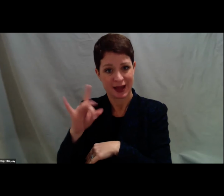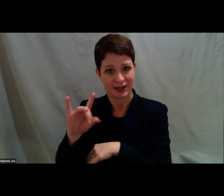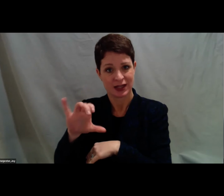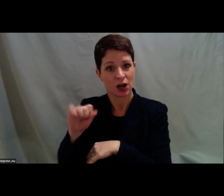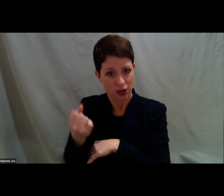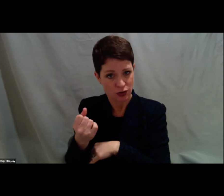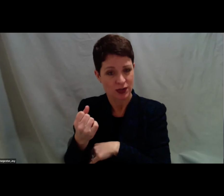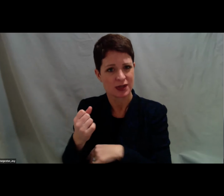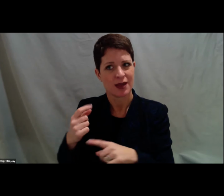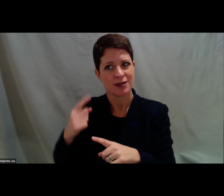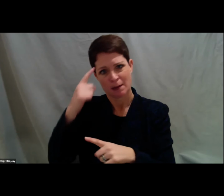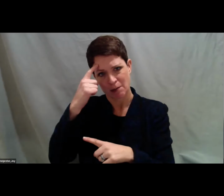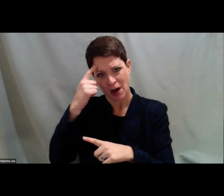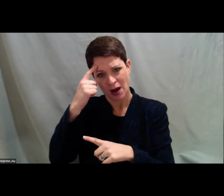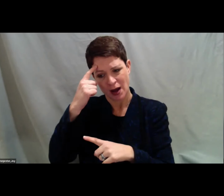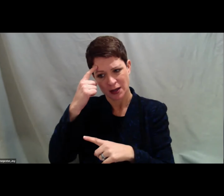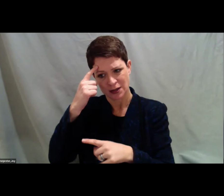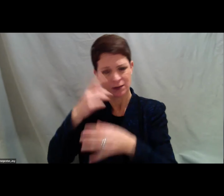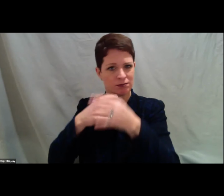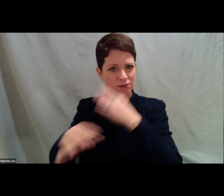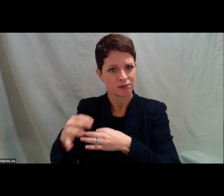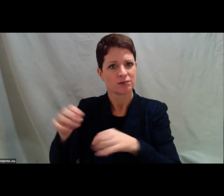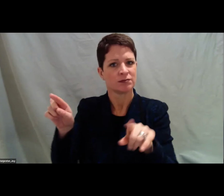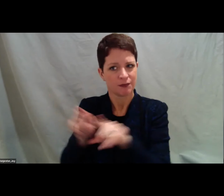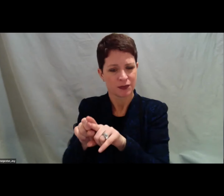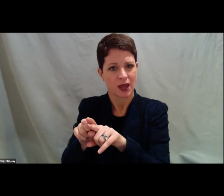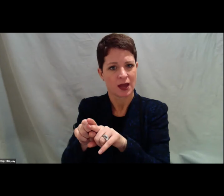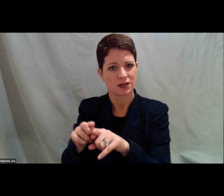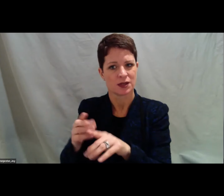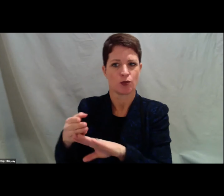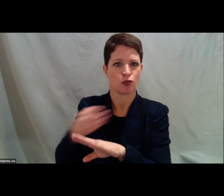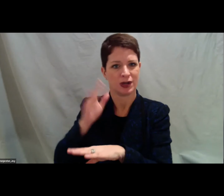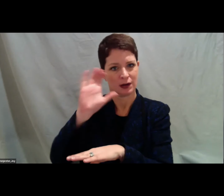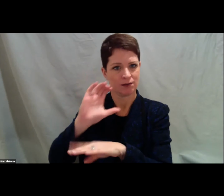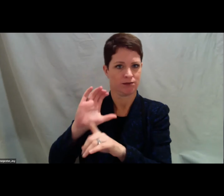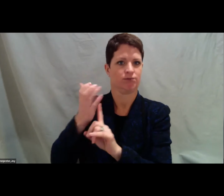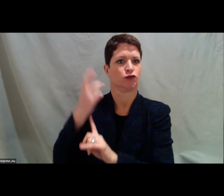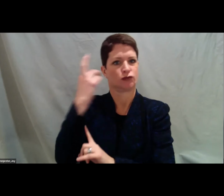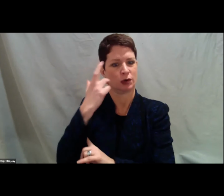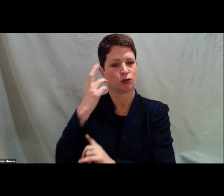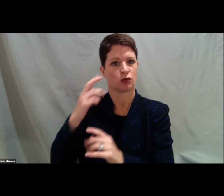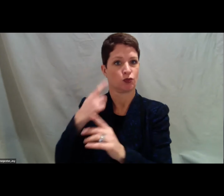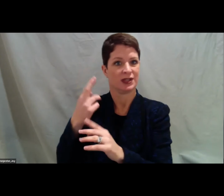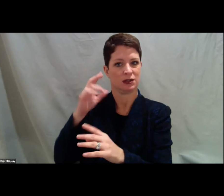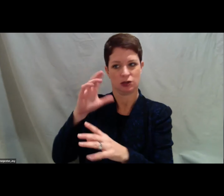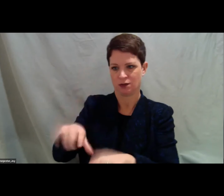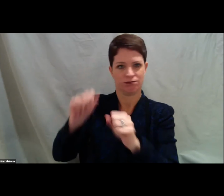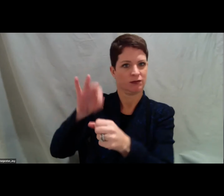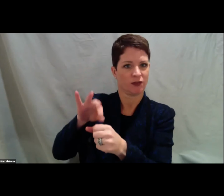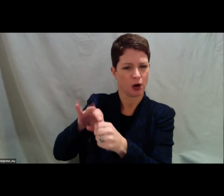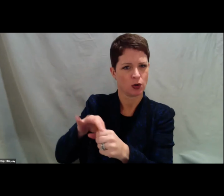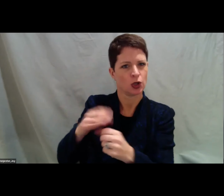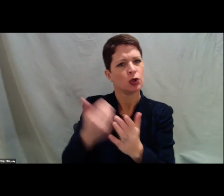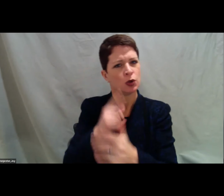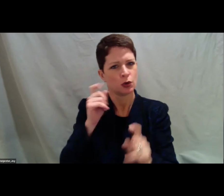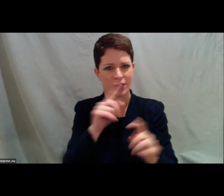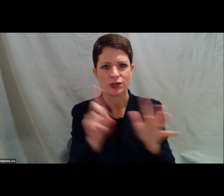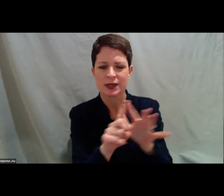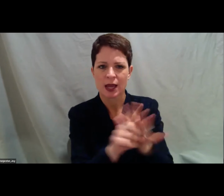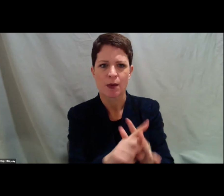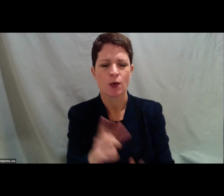the mind took its place as a precondition, new questions emerged.